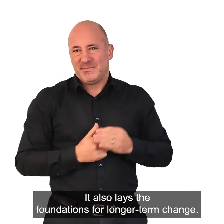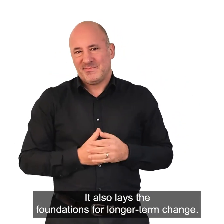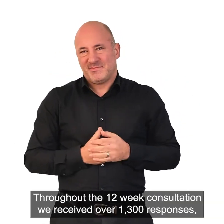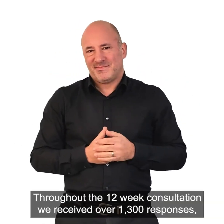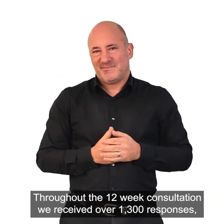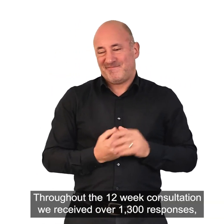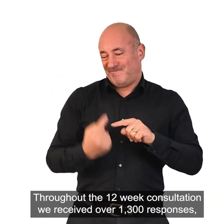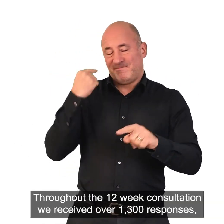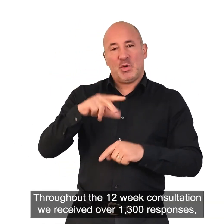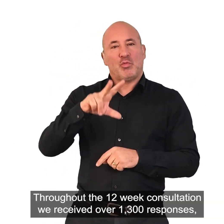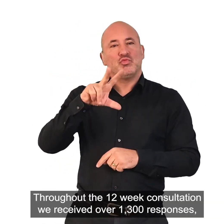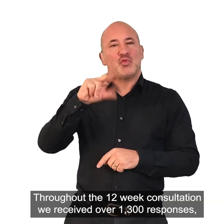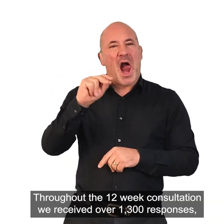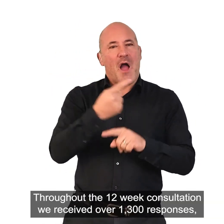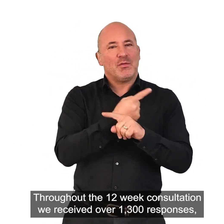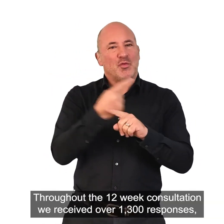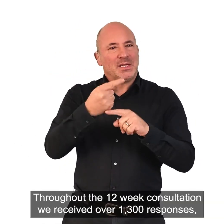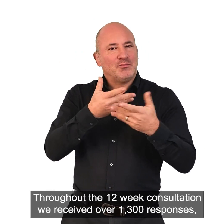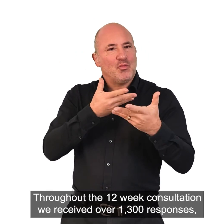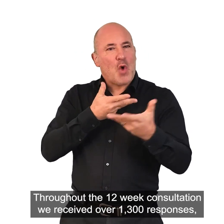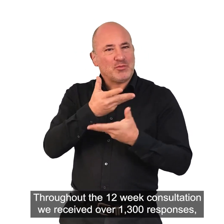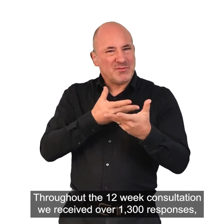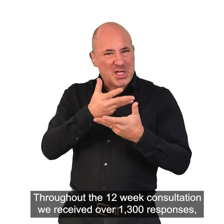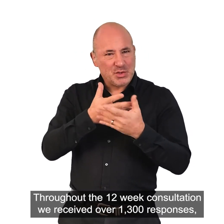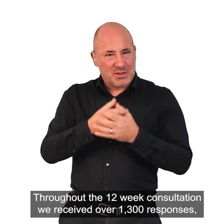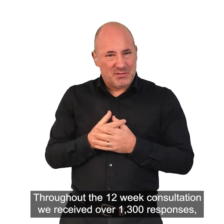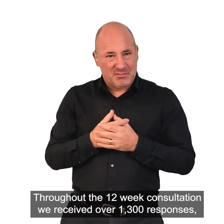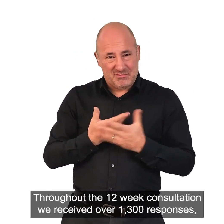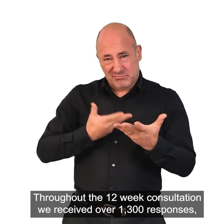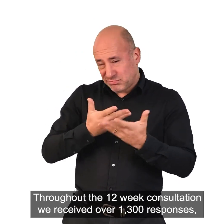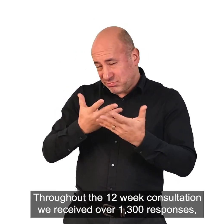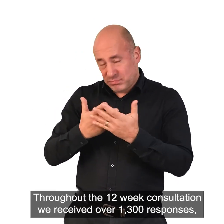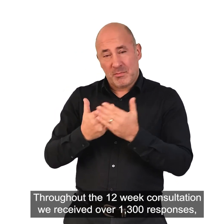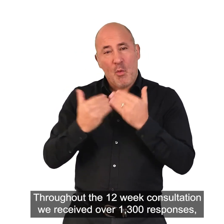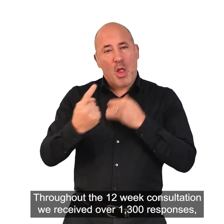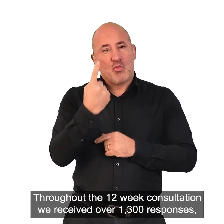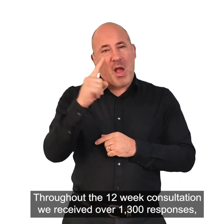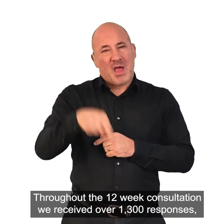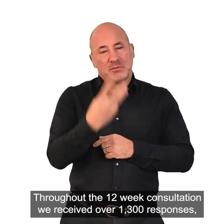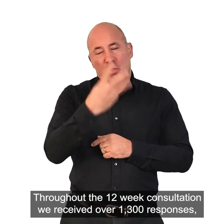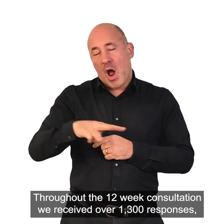change. Throughout the 12-week consultation, we received over 1,300 responses